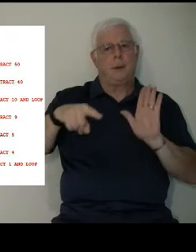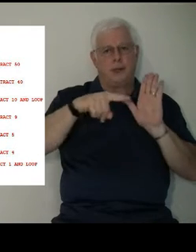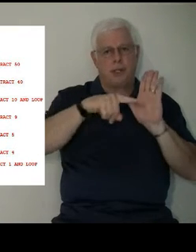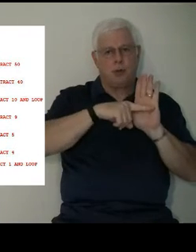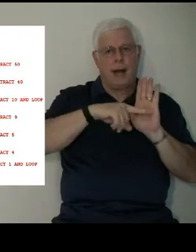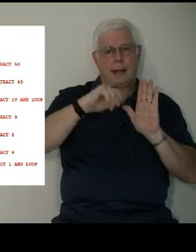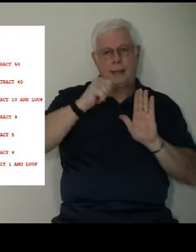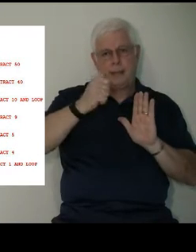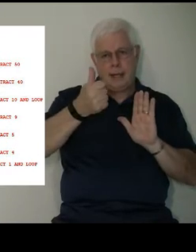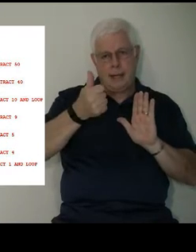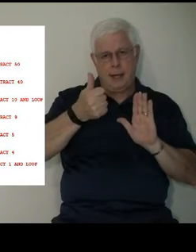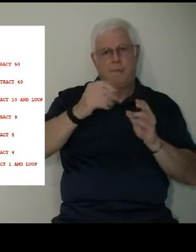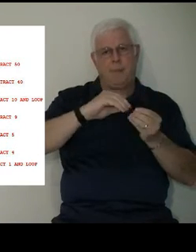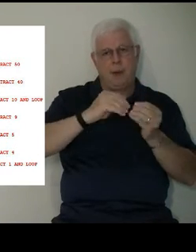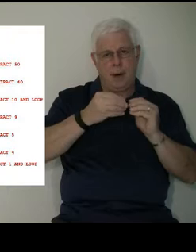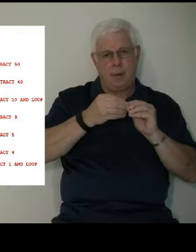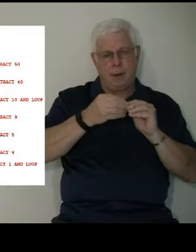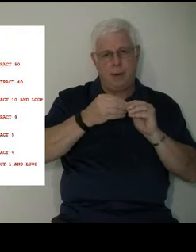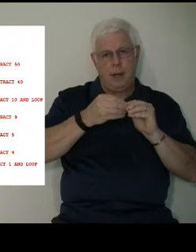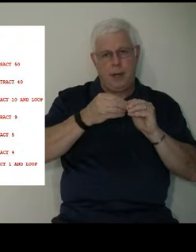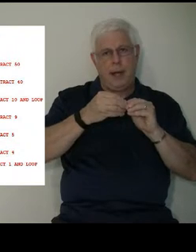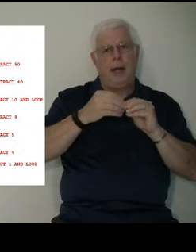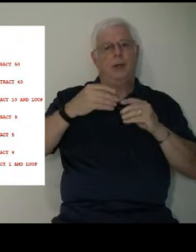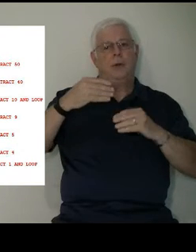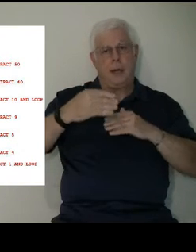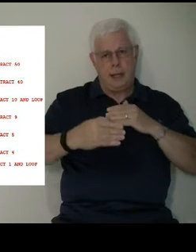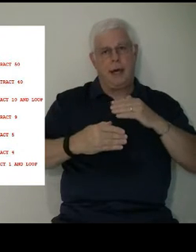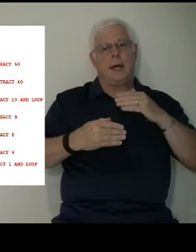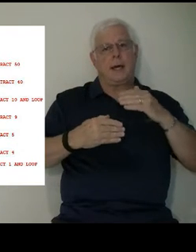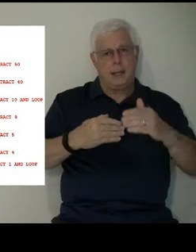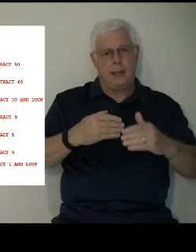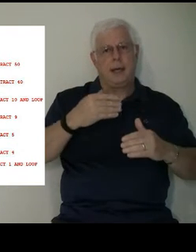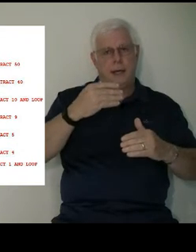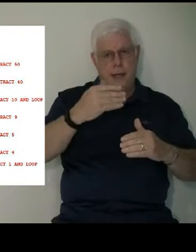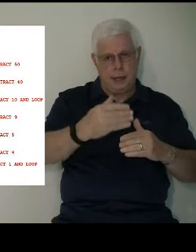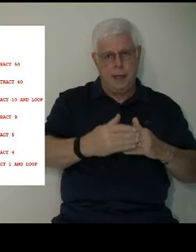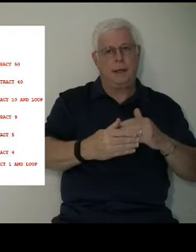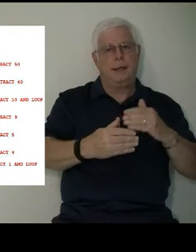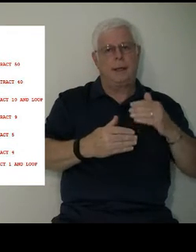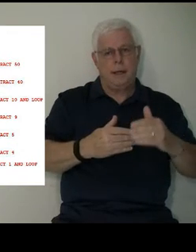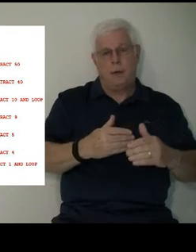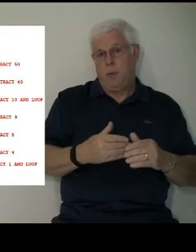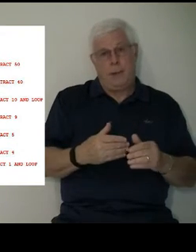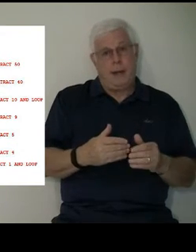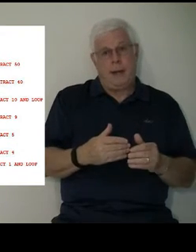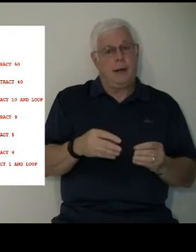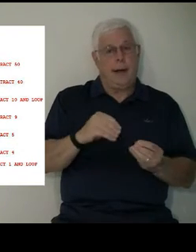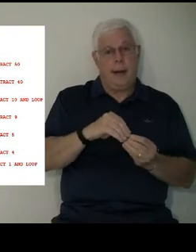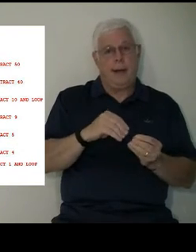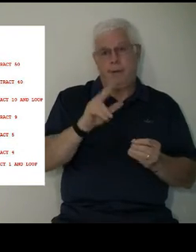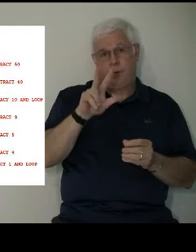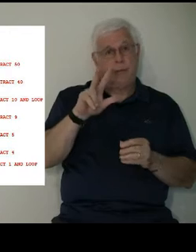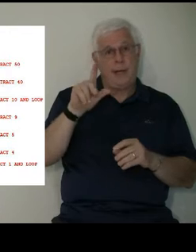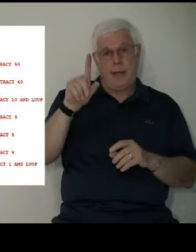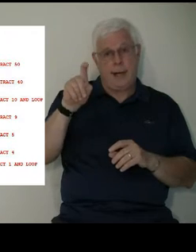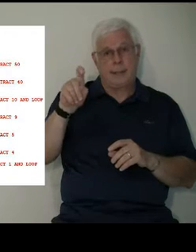going to subtract 10 from the number and do that again and again and again. We may add 3